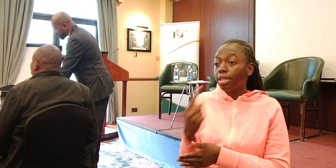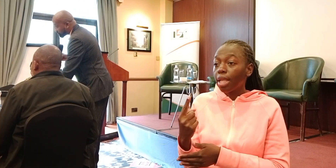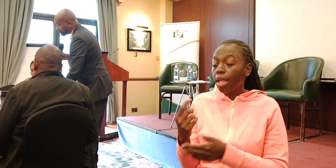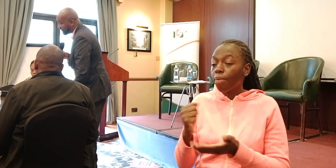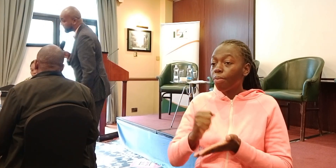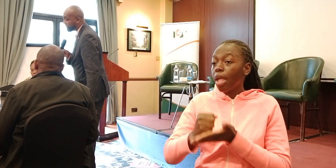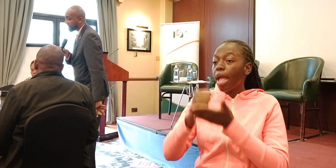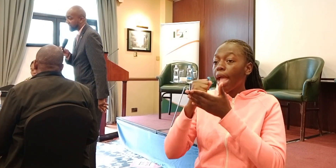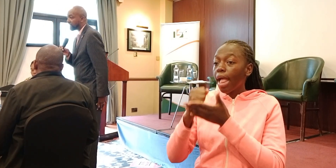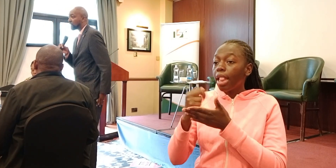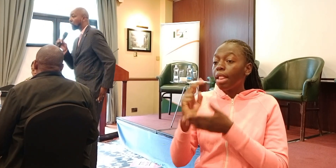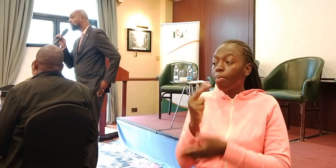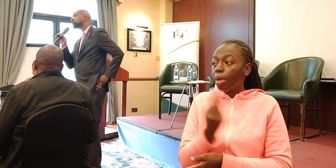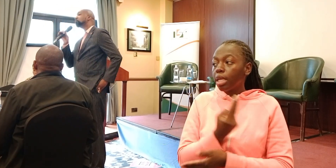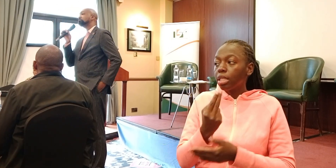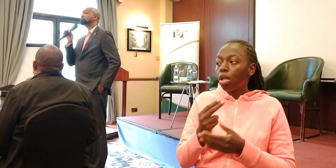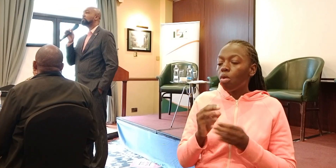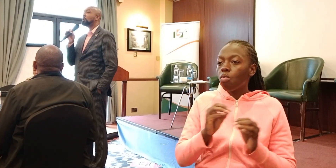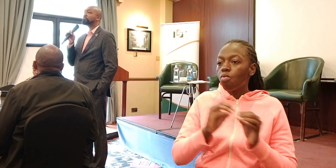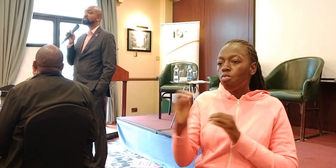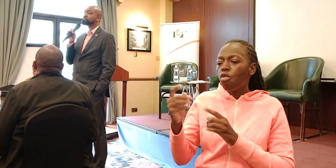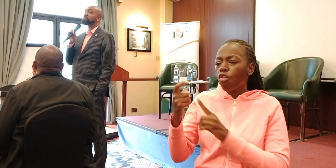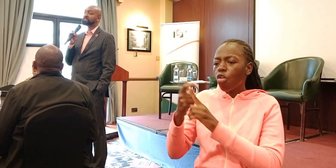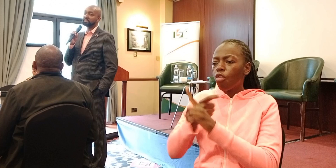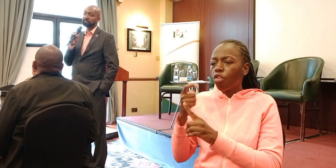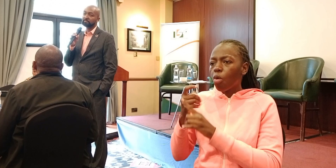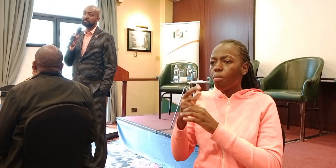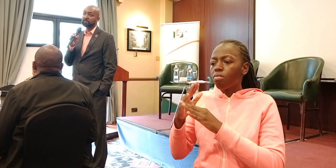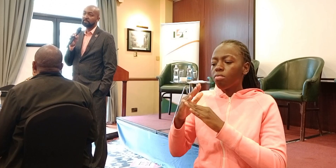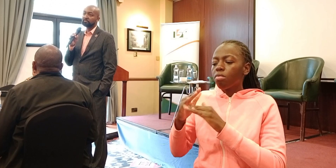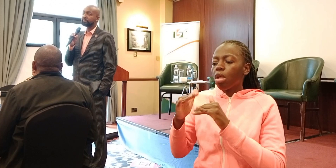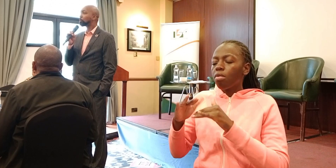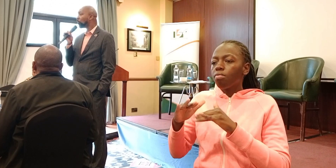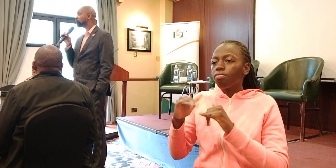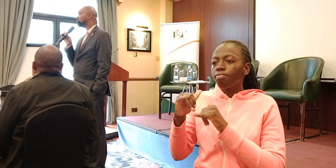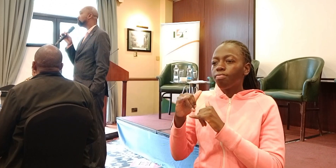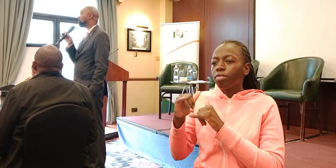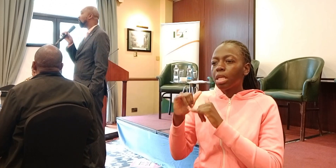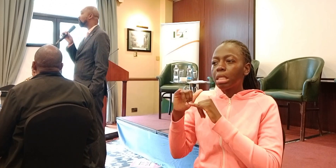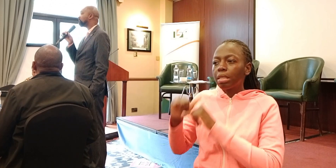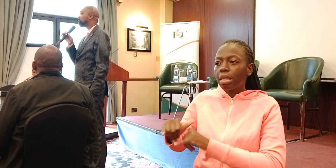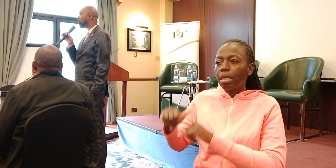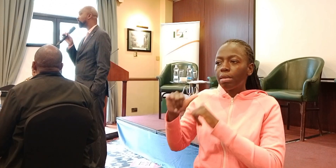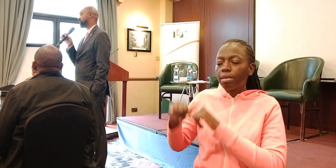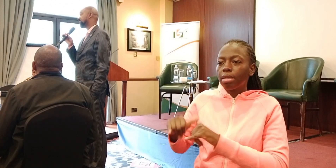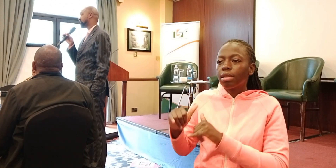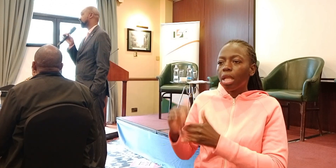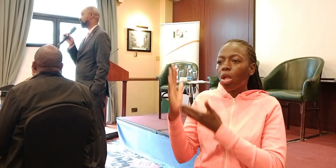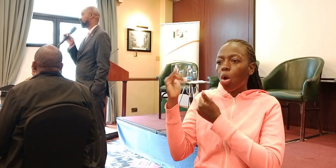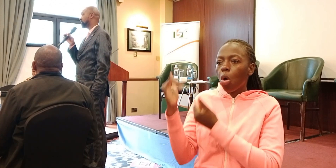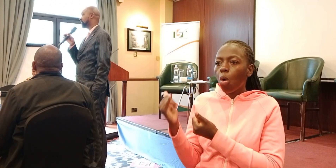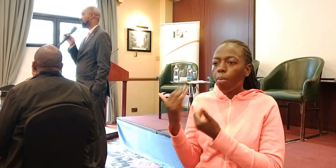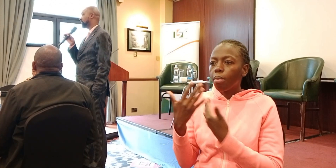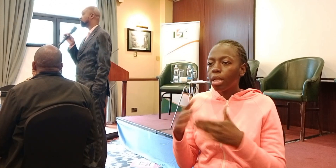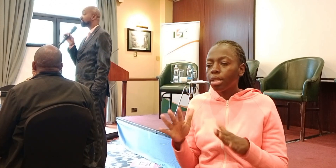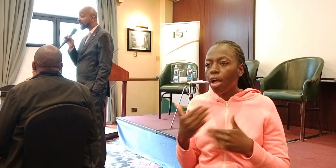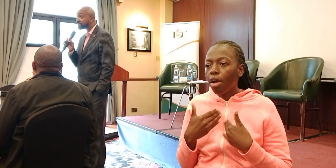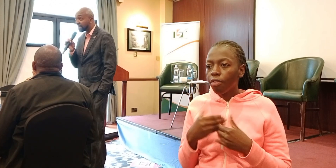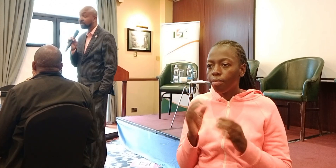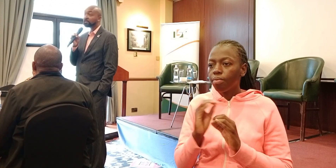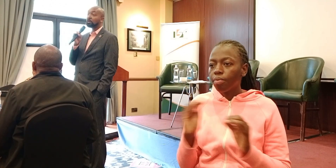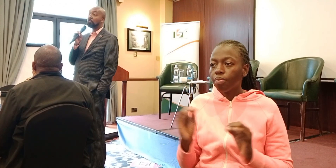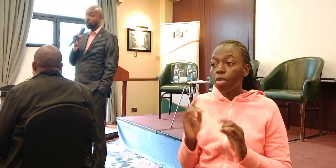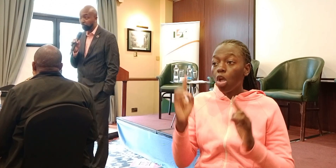it will help us to move from the cold room of despondency, from the cold room of hopelessness, to